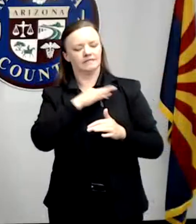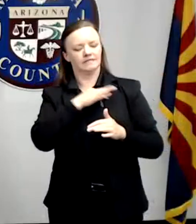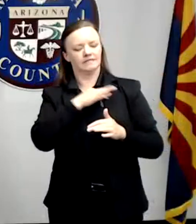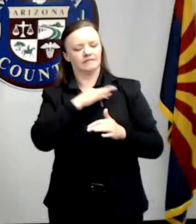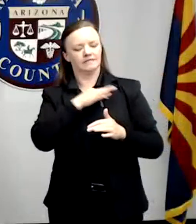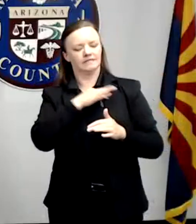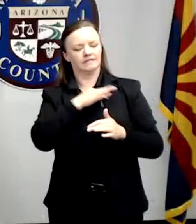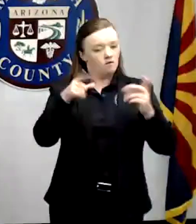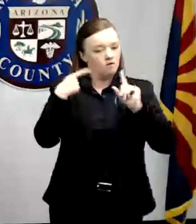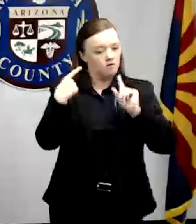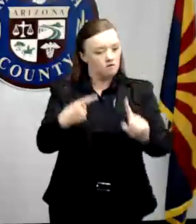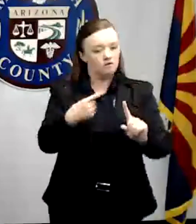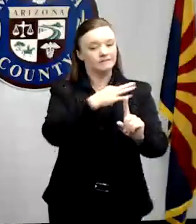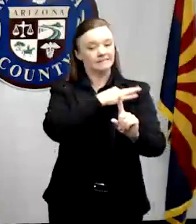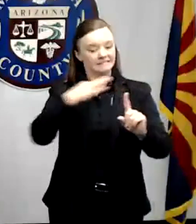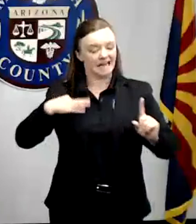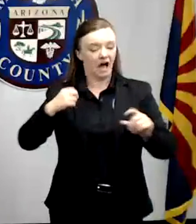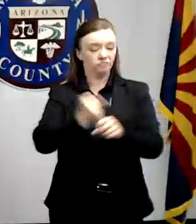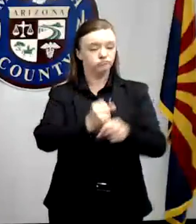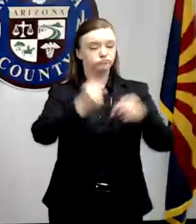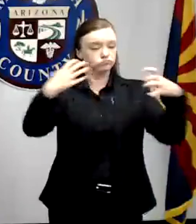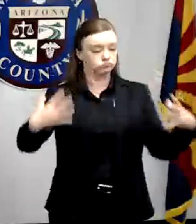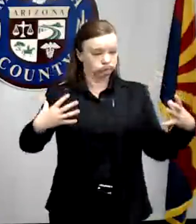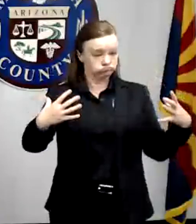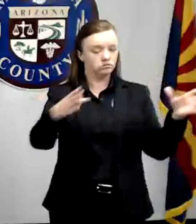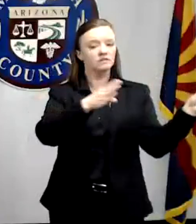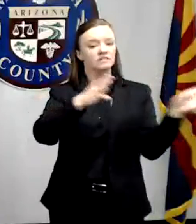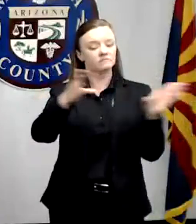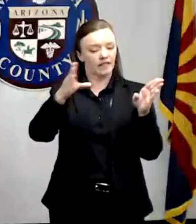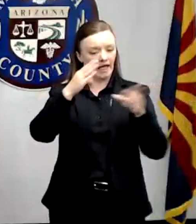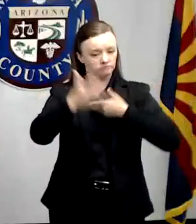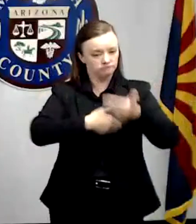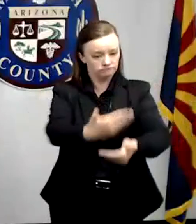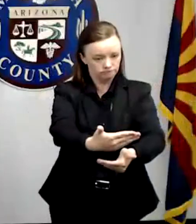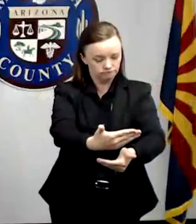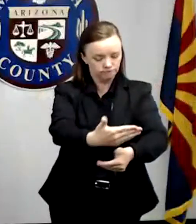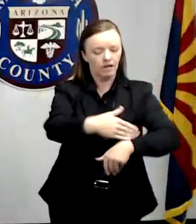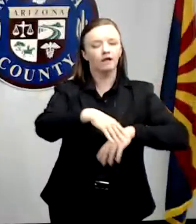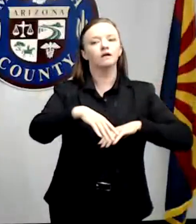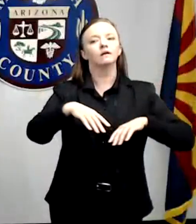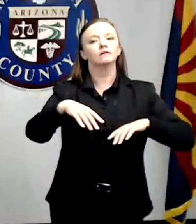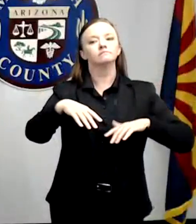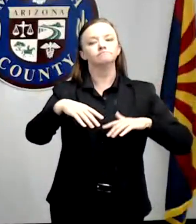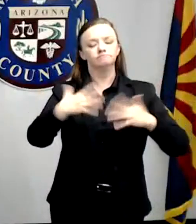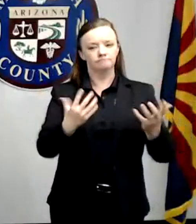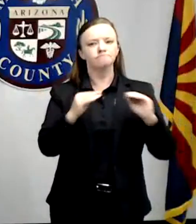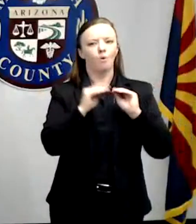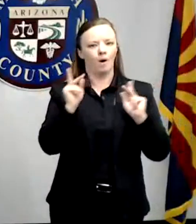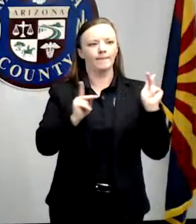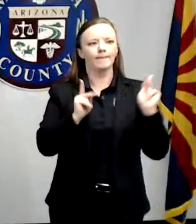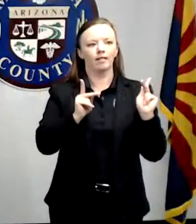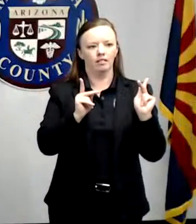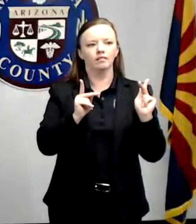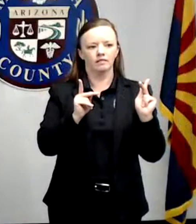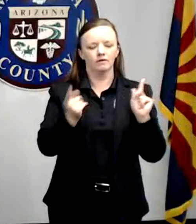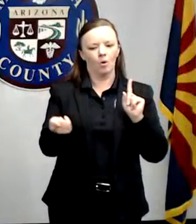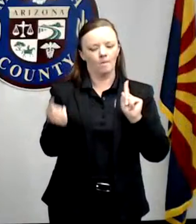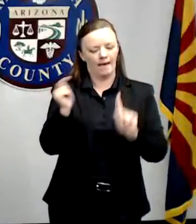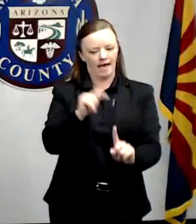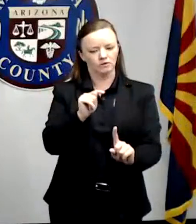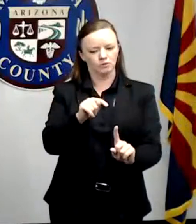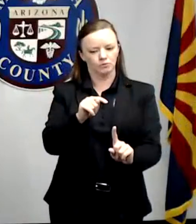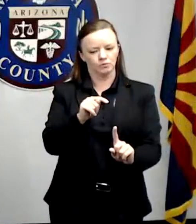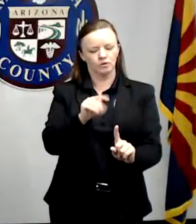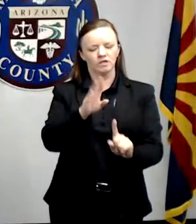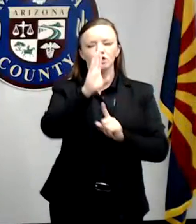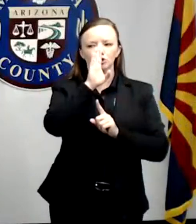in our community is we staff up, we put this plan in place, and we will have more people. So we go back